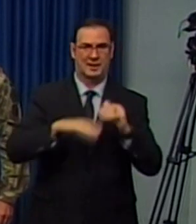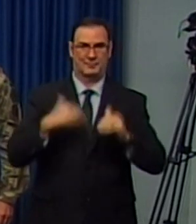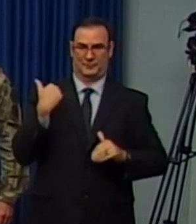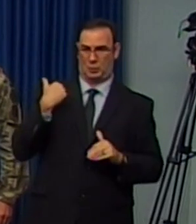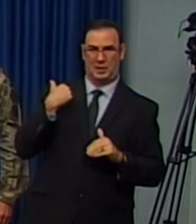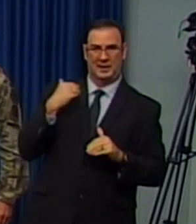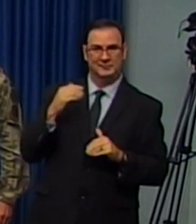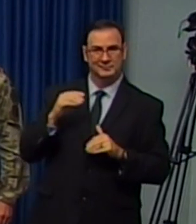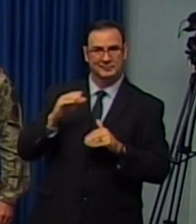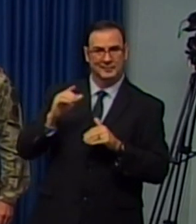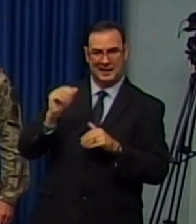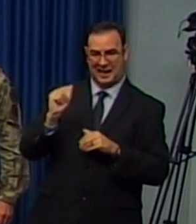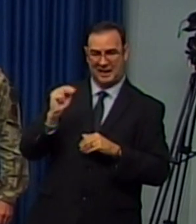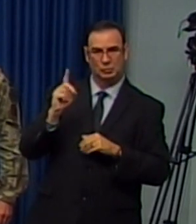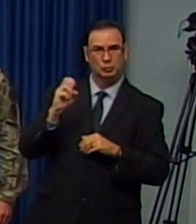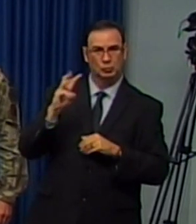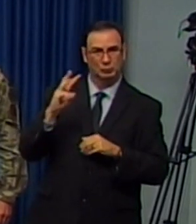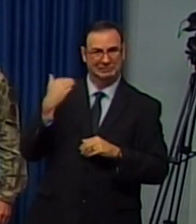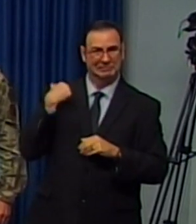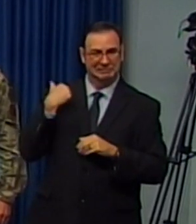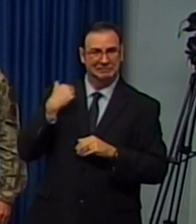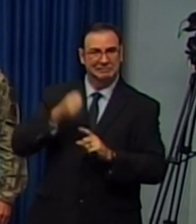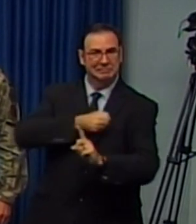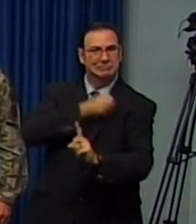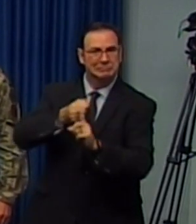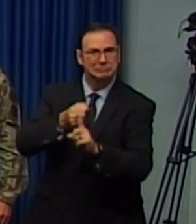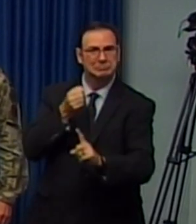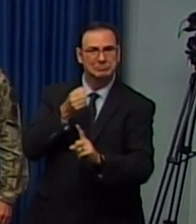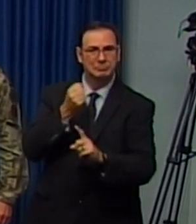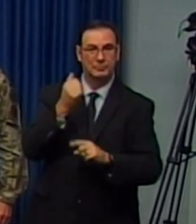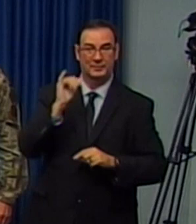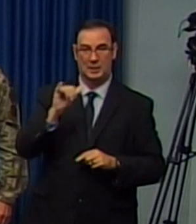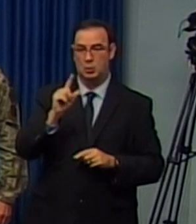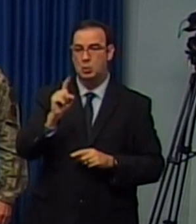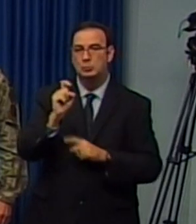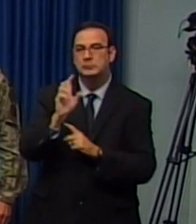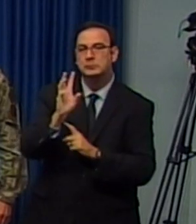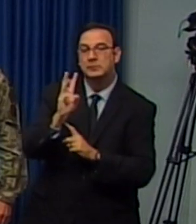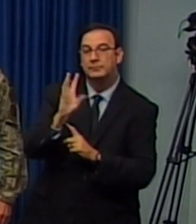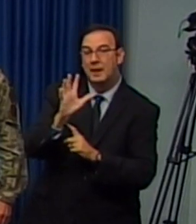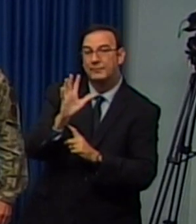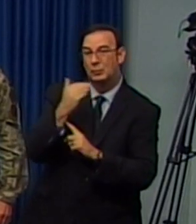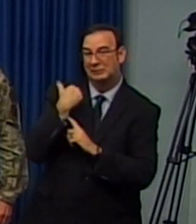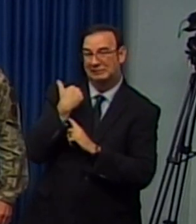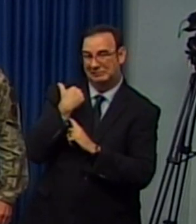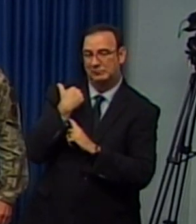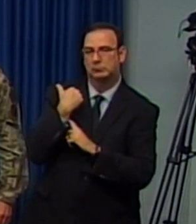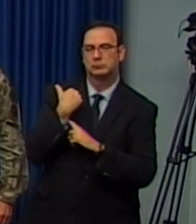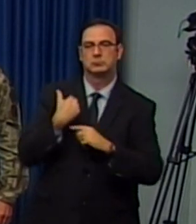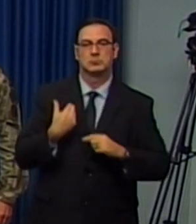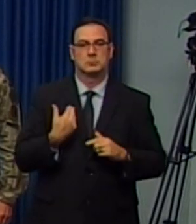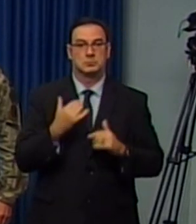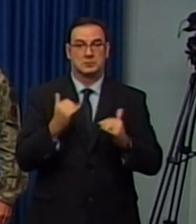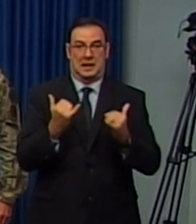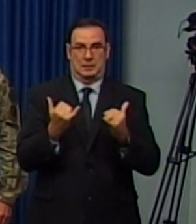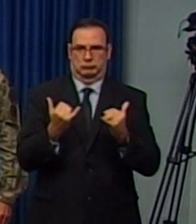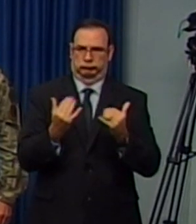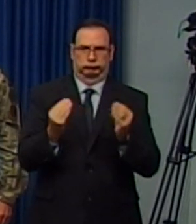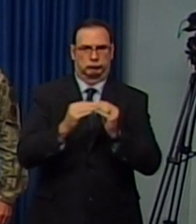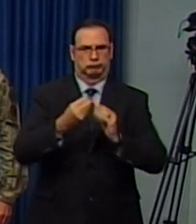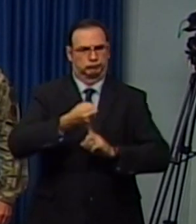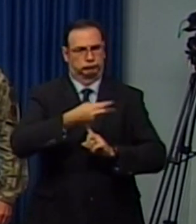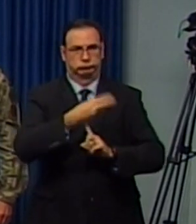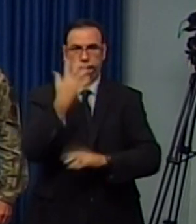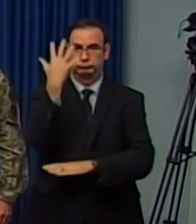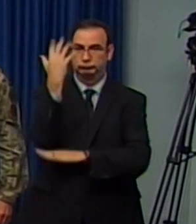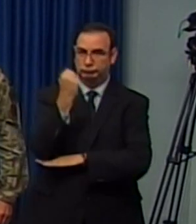reached landfall at 165 miles per hour. It's significantly stronger than Hurricane Michael, which reached landfall at